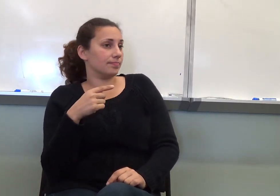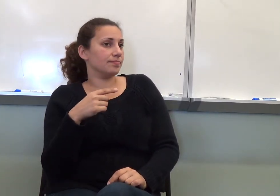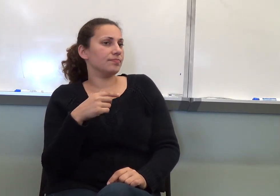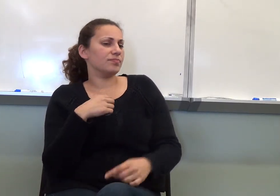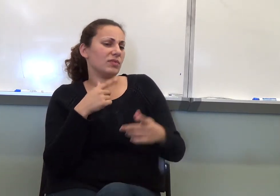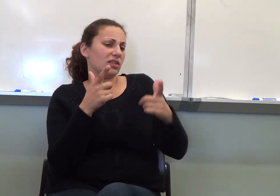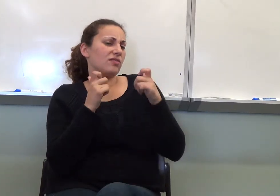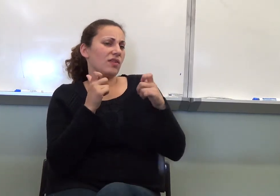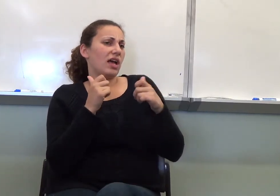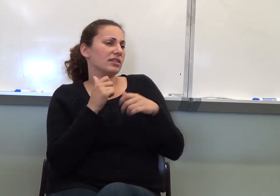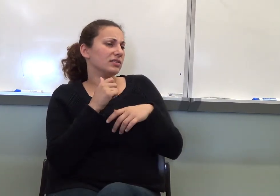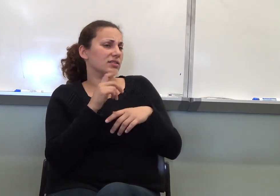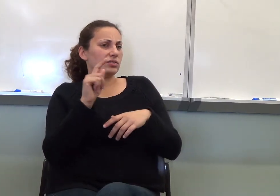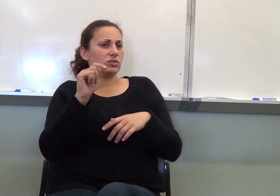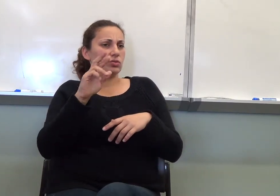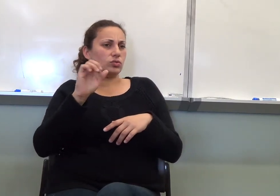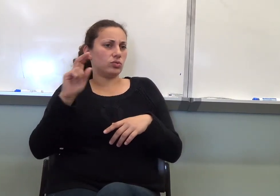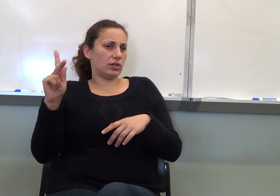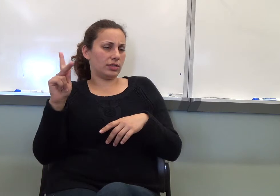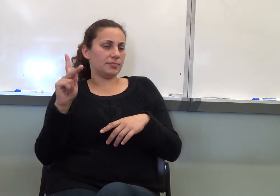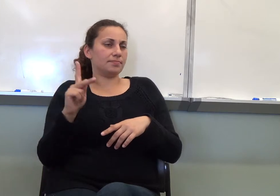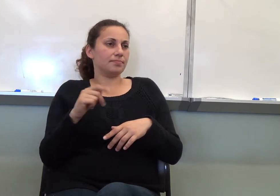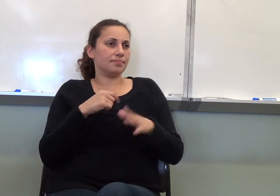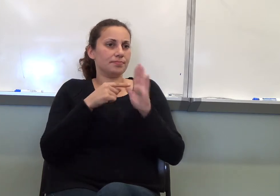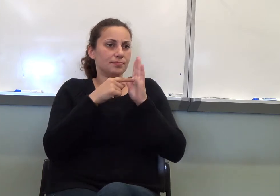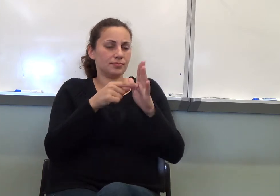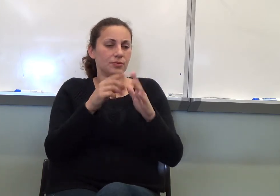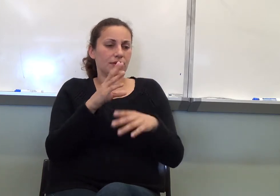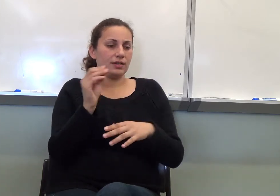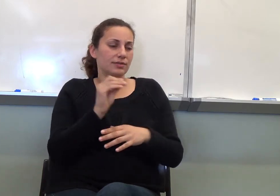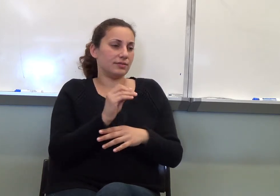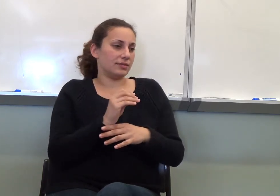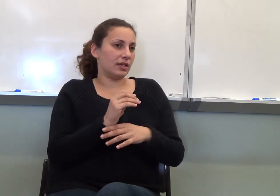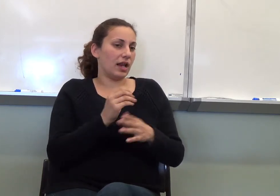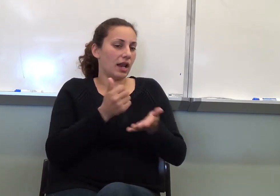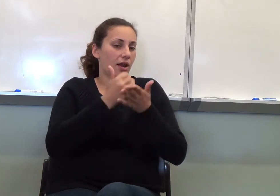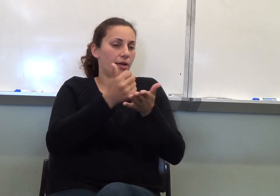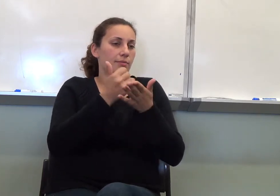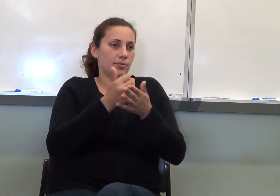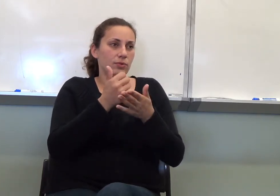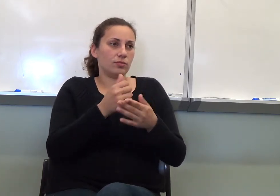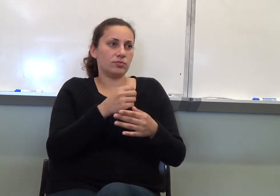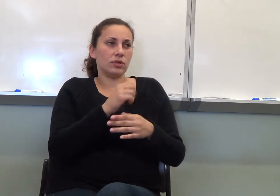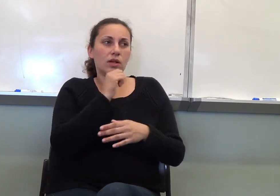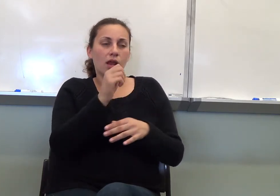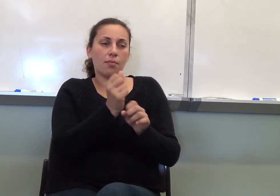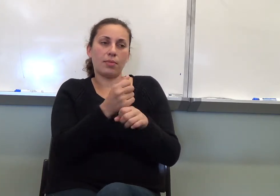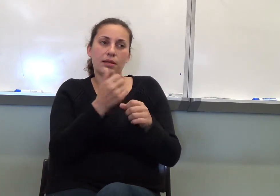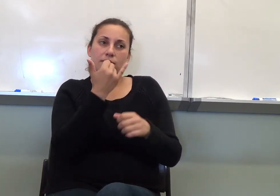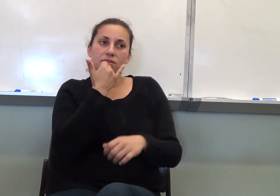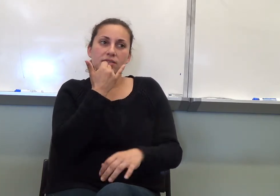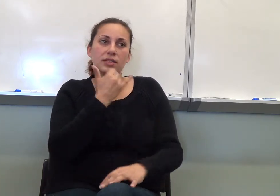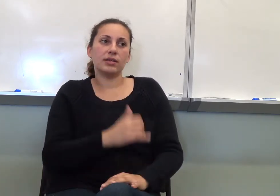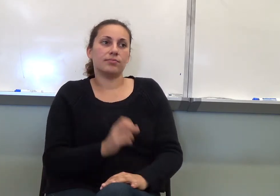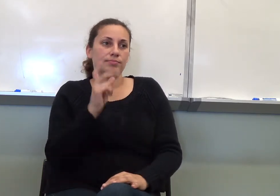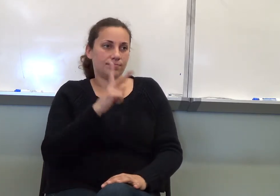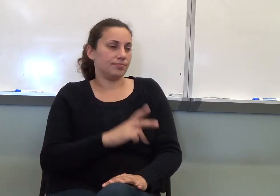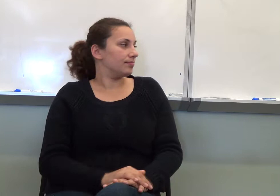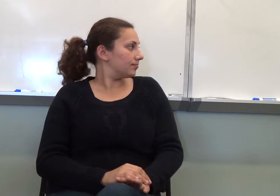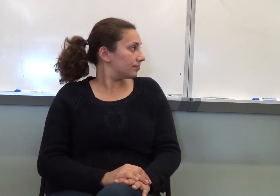much time and cuts out so many possibilities of making a mistake that it's worth doing. And here